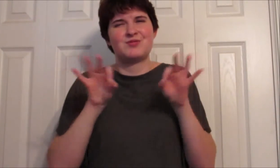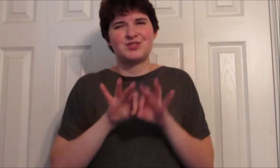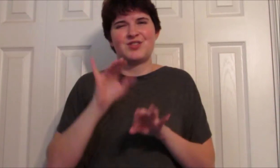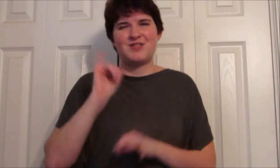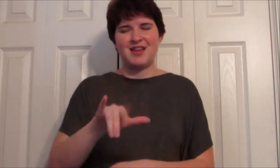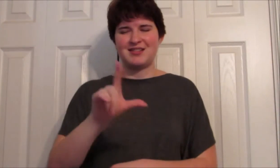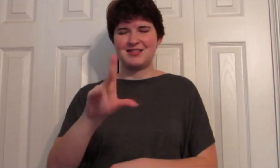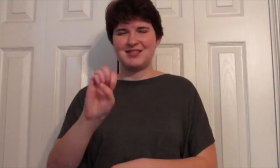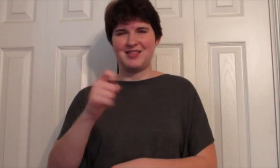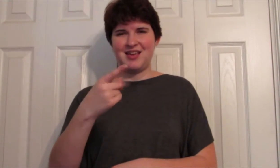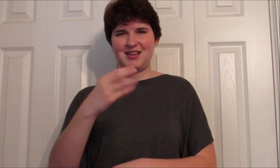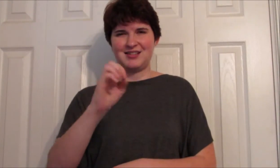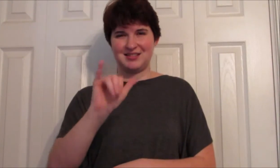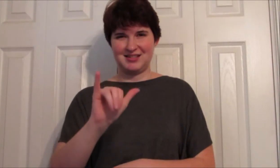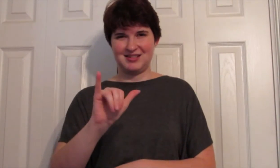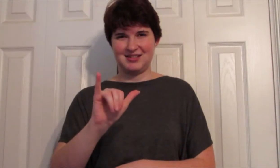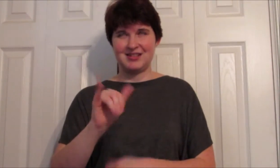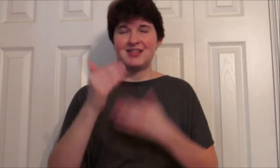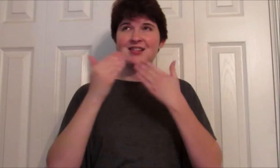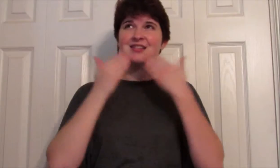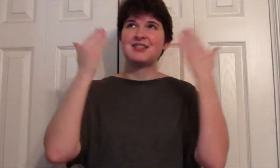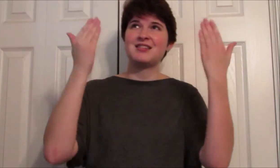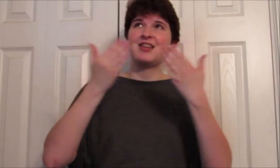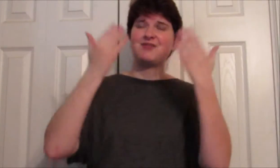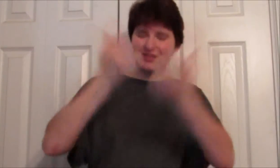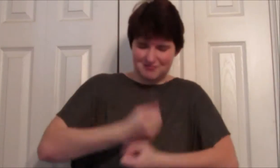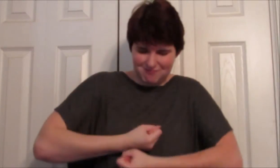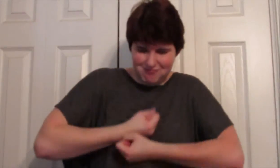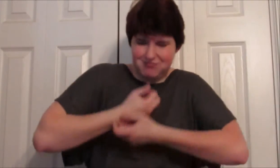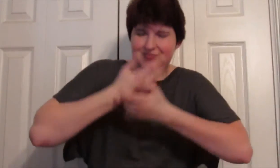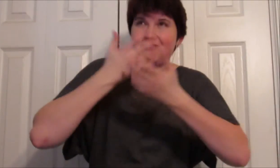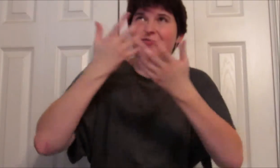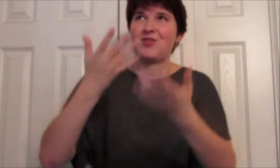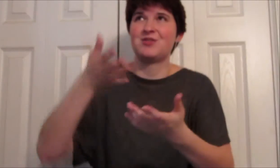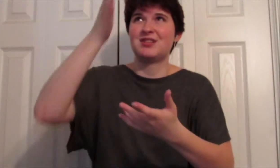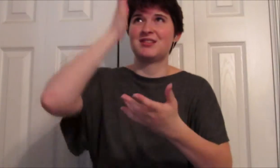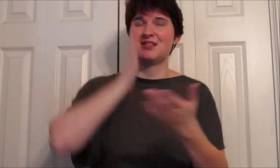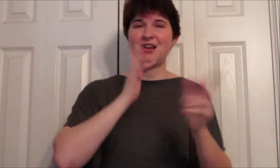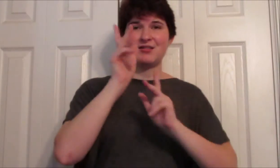legacy. Because as thankfulness overflows out of us and God's people serve, the